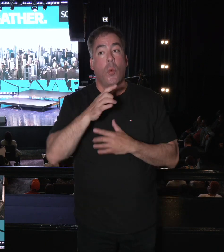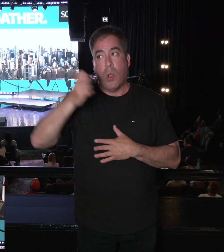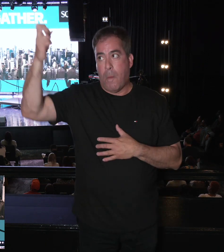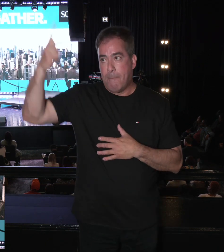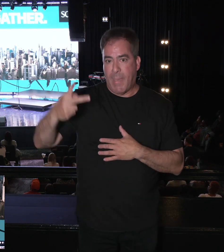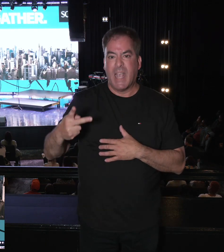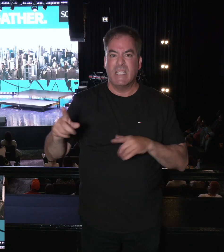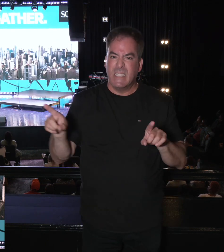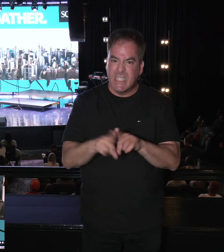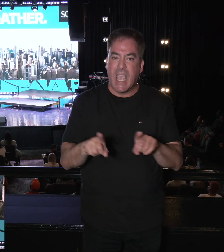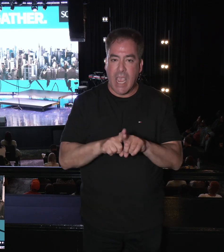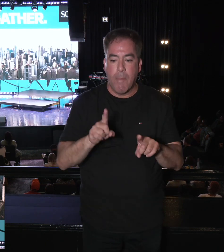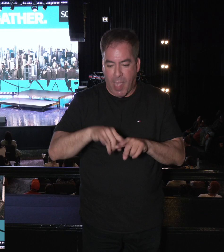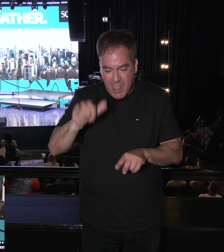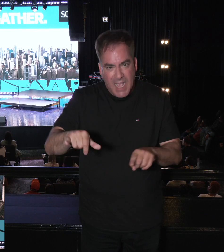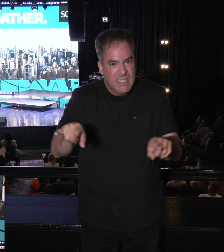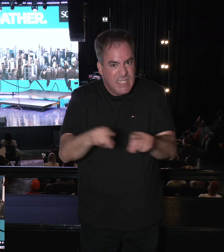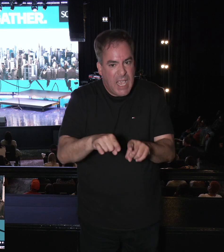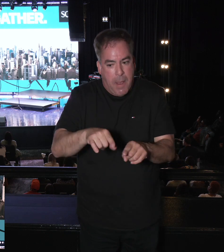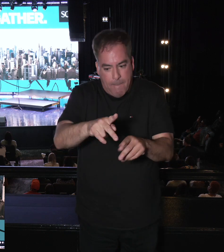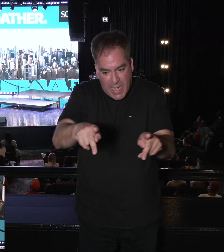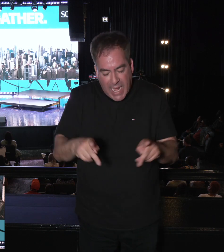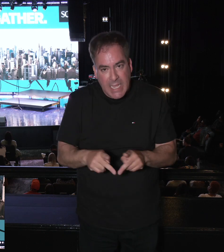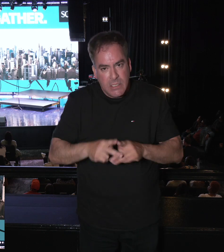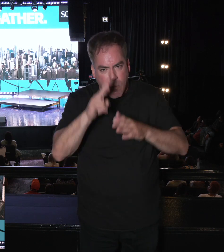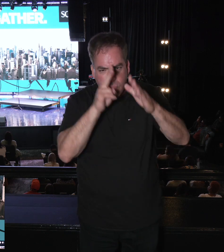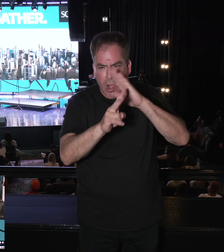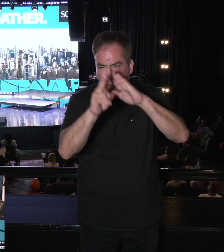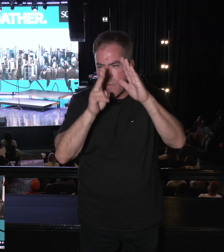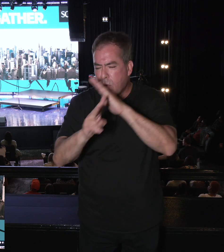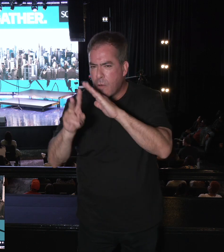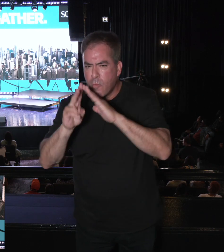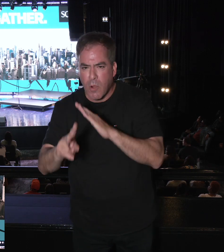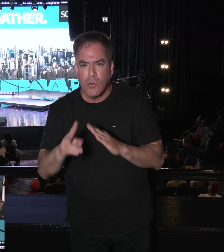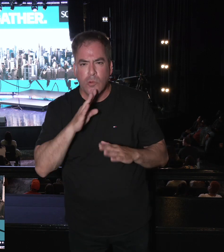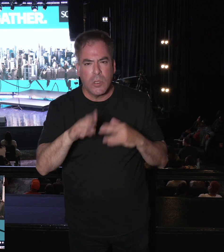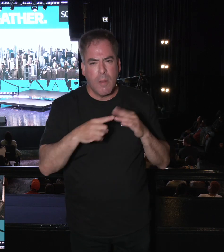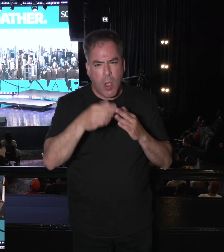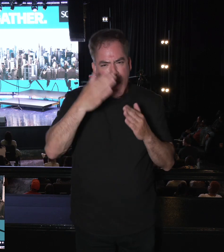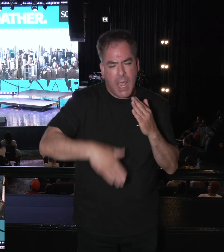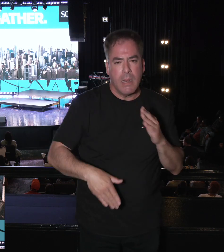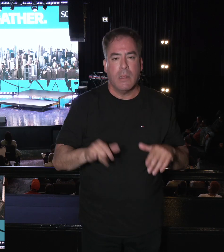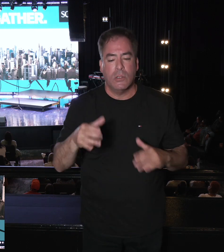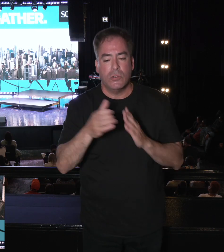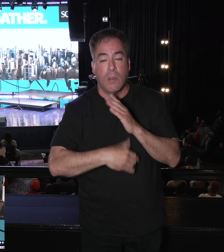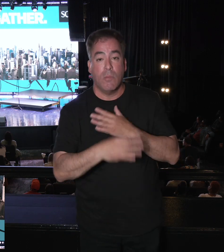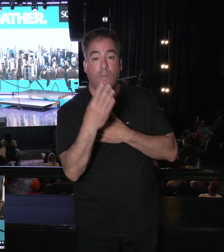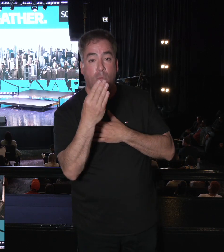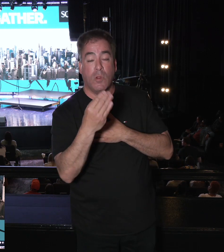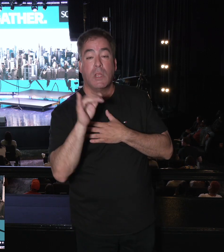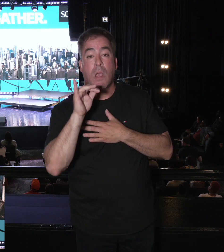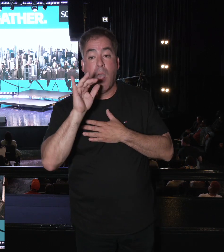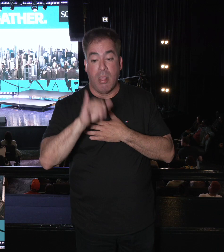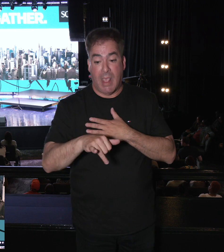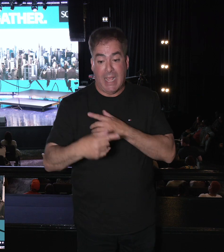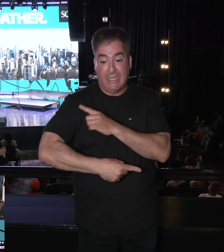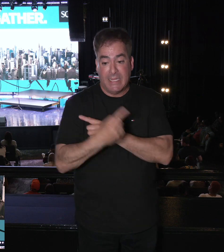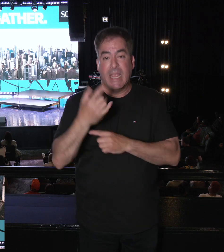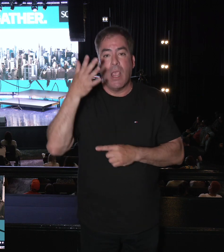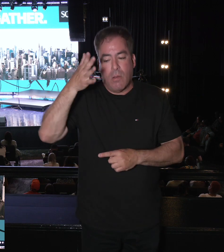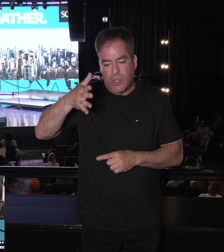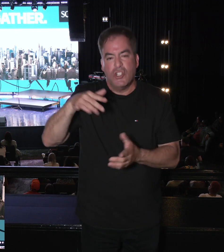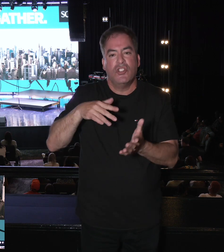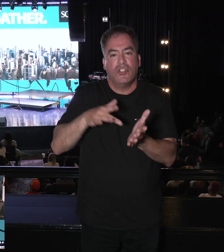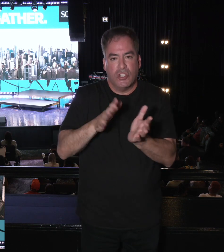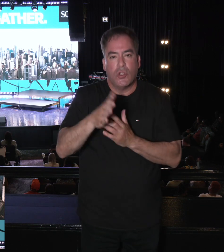same way, but to the same place. In the prophecy related to end times, in this chapter 14, it says, on that day, his feet will stand on the Mount of